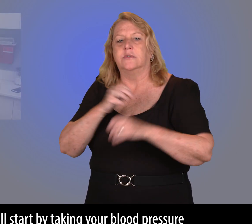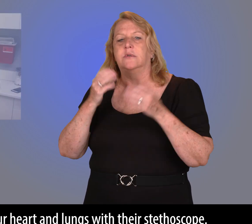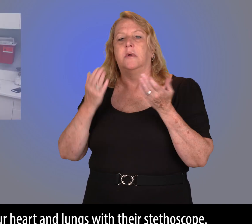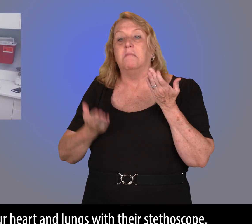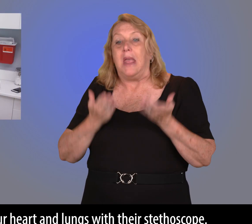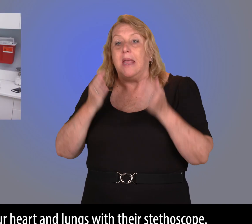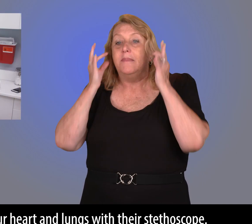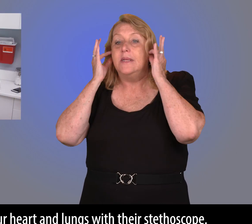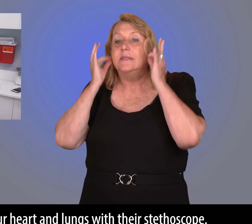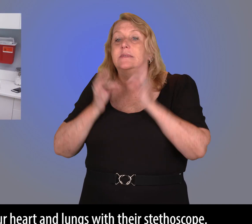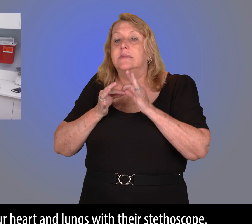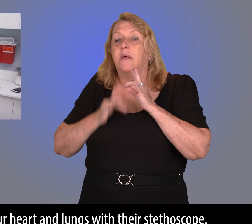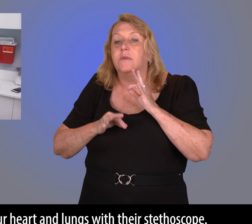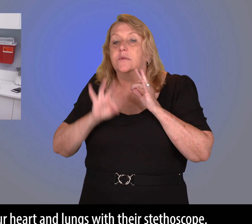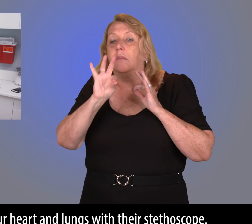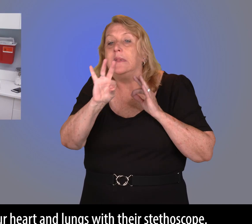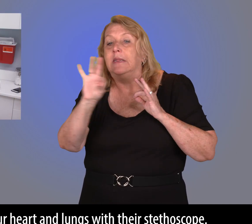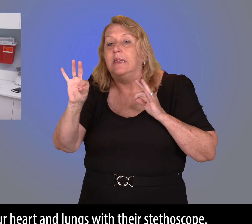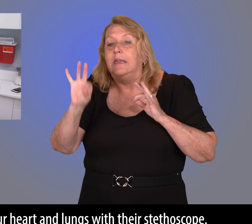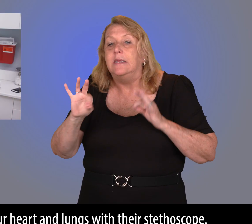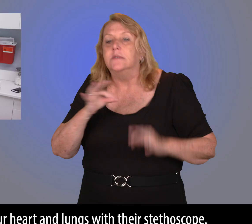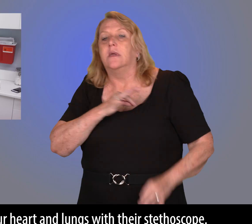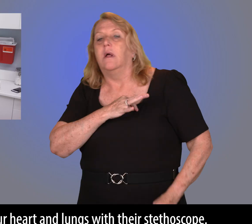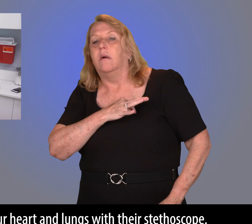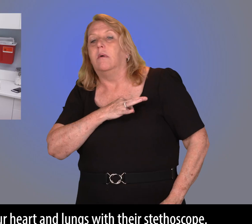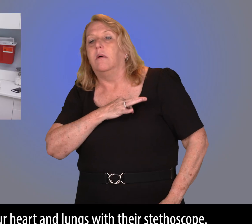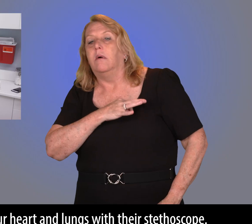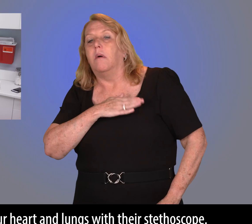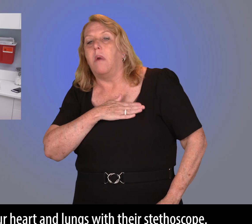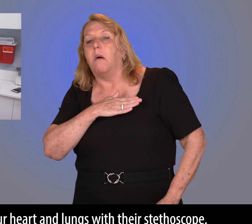and may listen to your heart and lungs with their stethoscope.